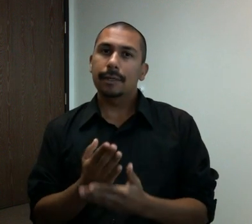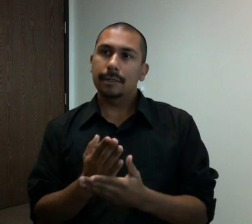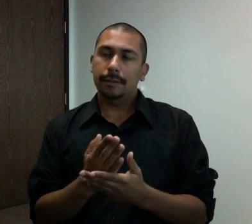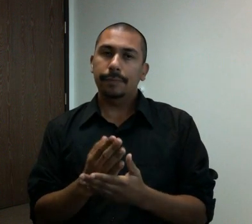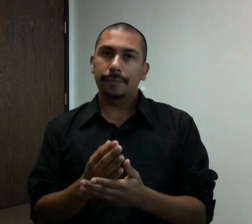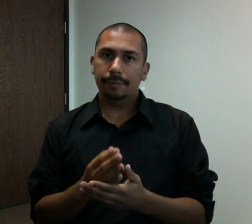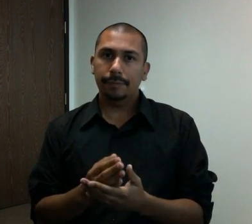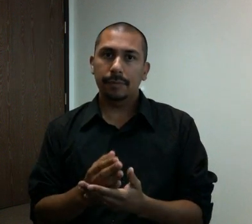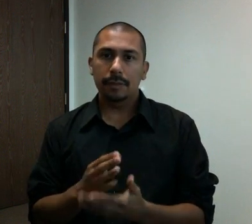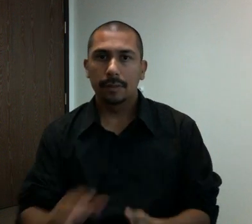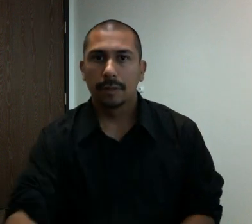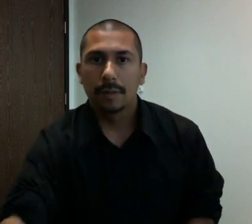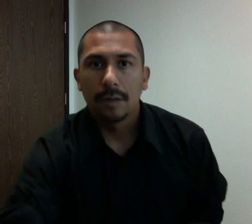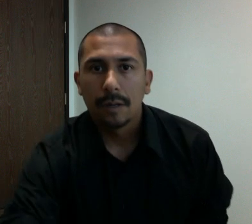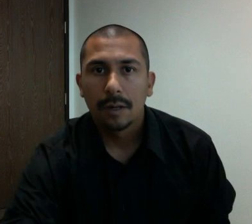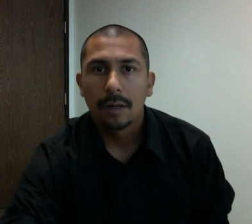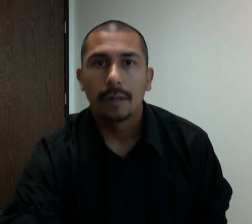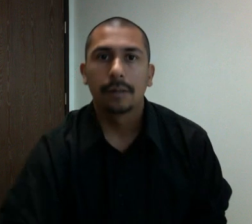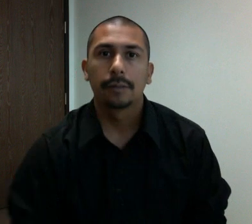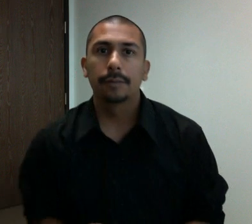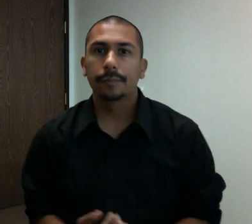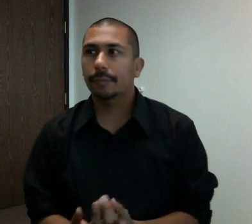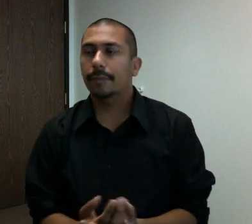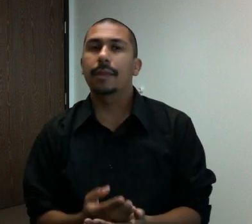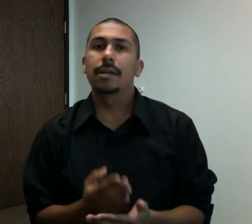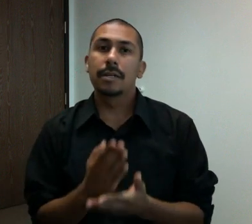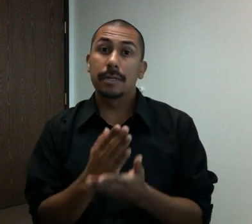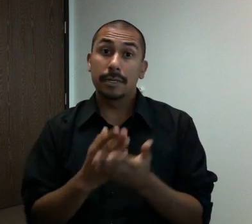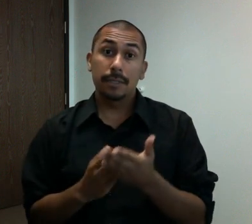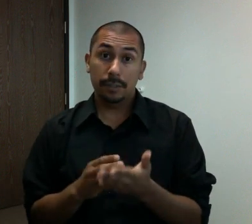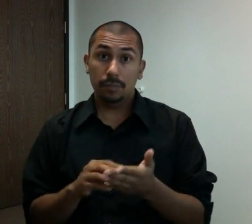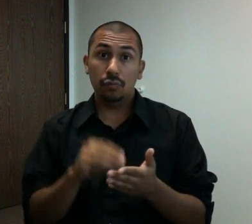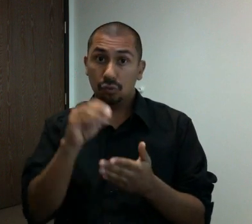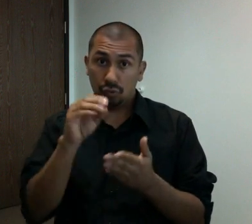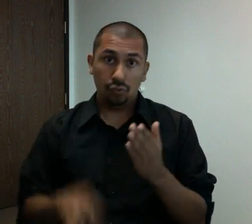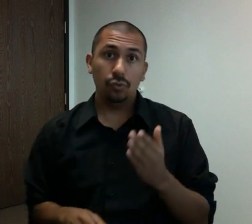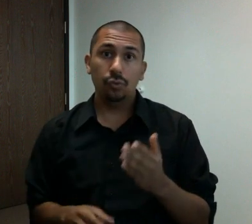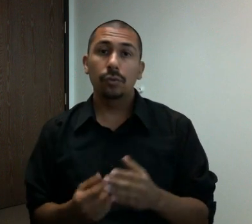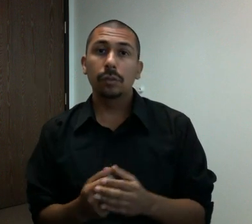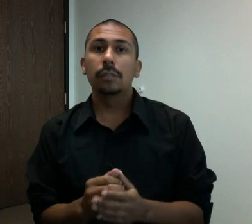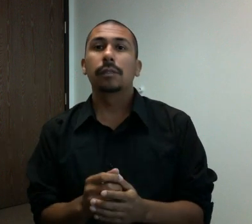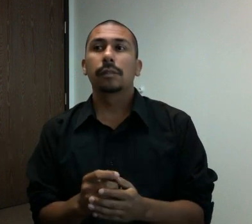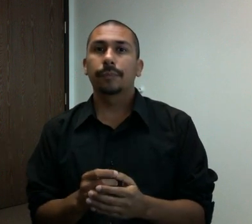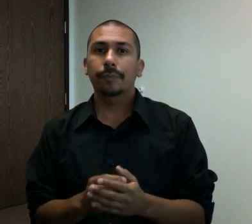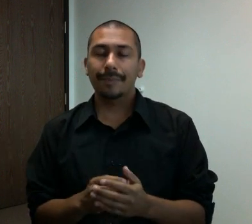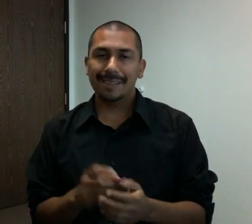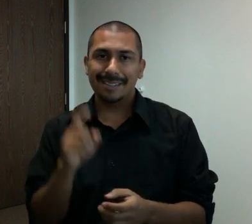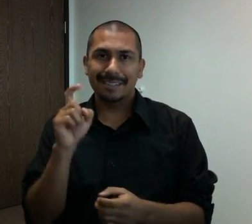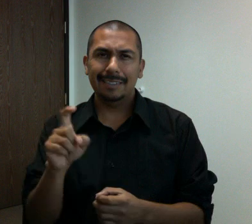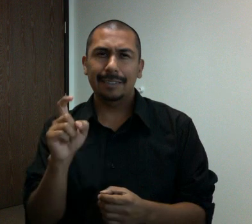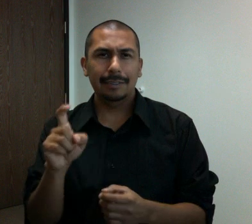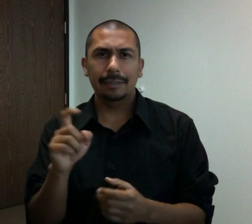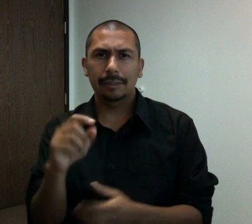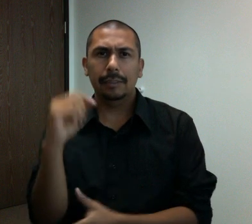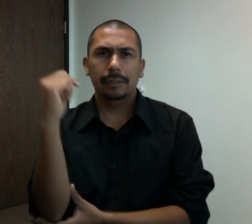more exposed to firsthand information and to realize that there is a quality information on some of these issues that they're reading about